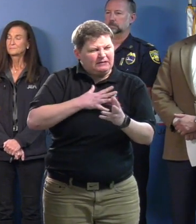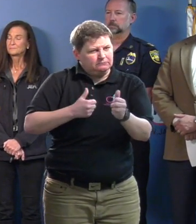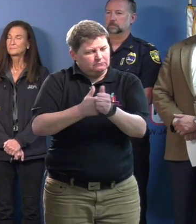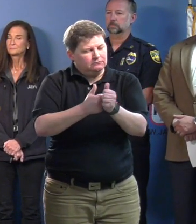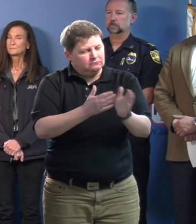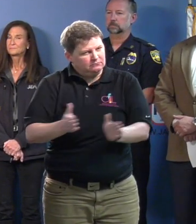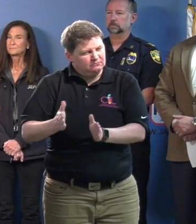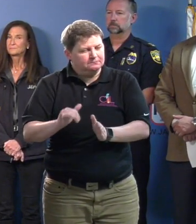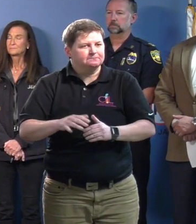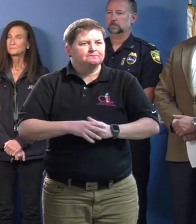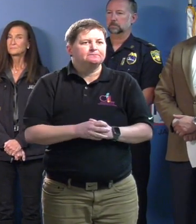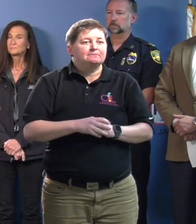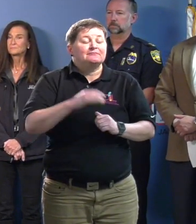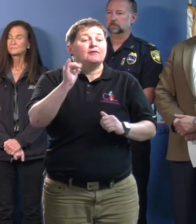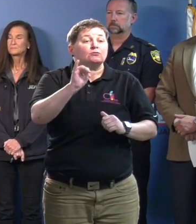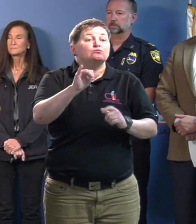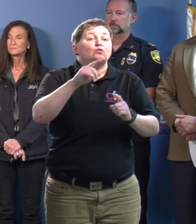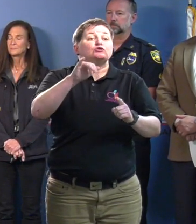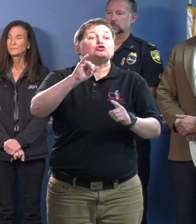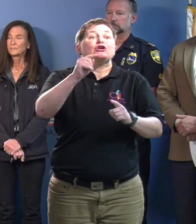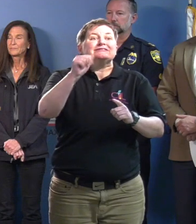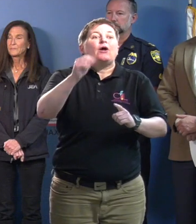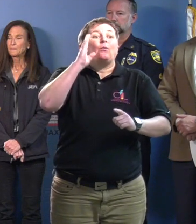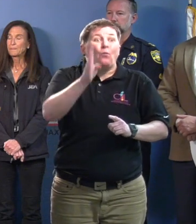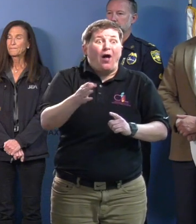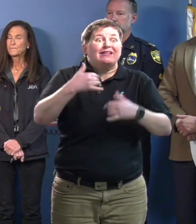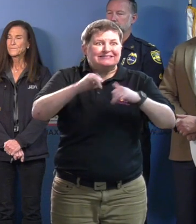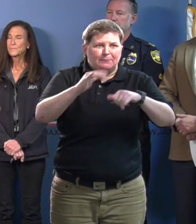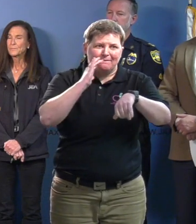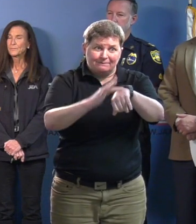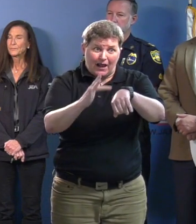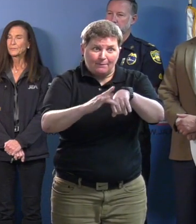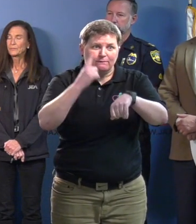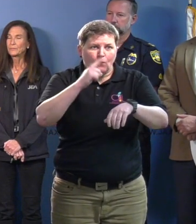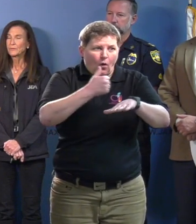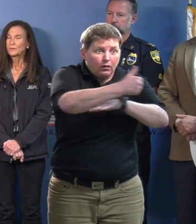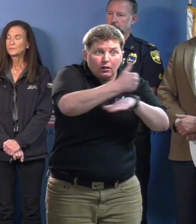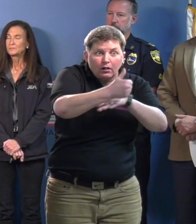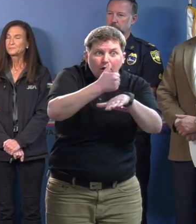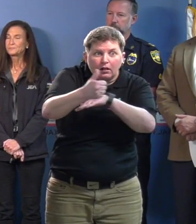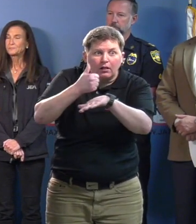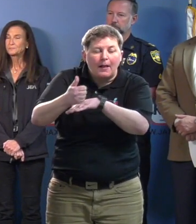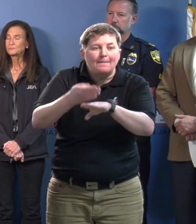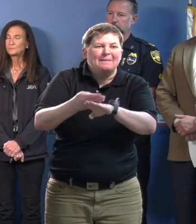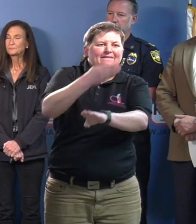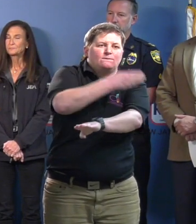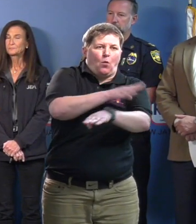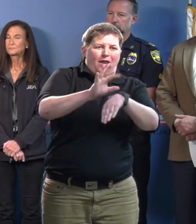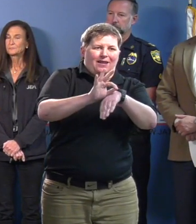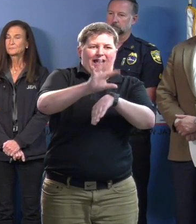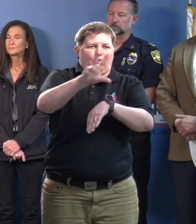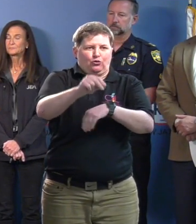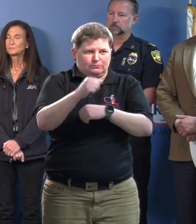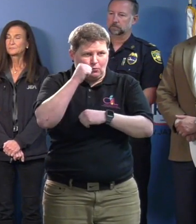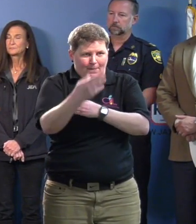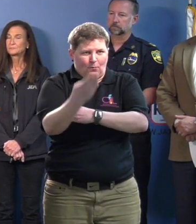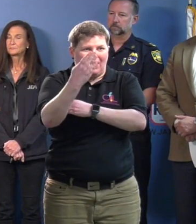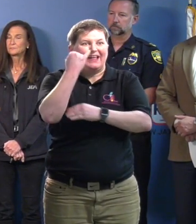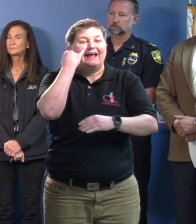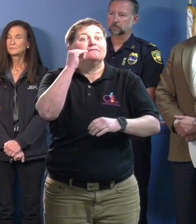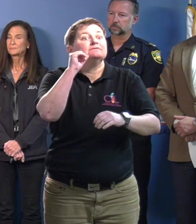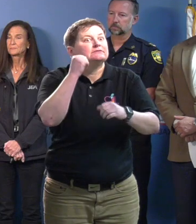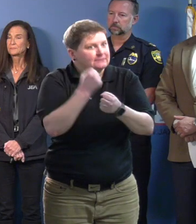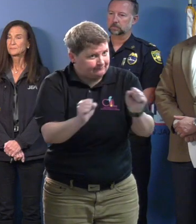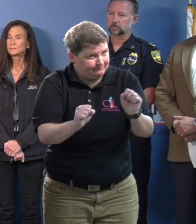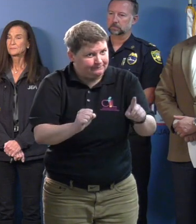available for shelter rides earlier than 9:30, assuming that it's safe. The St. Johns River Ferry, Skyway, and Clay County Flex Magenta Line